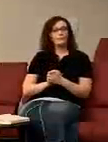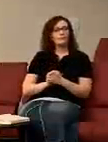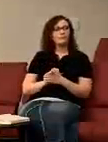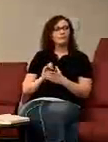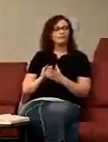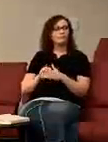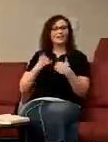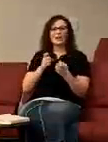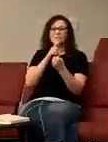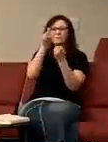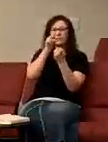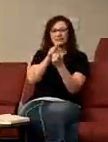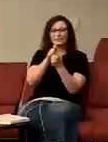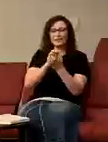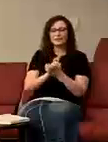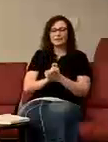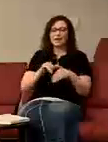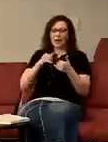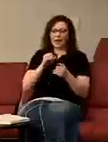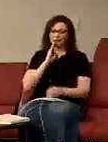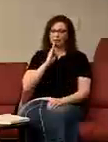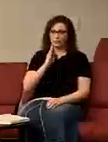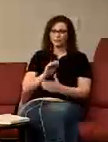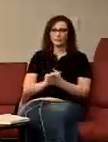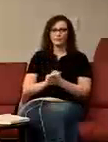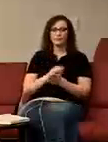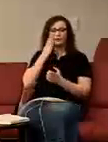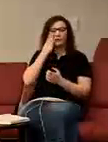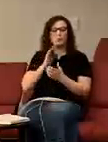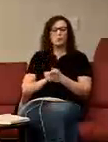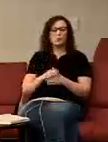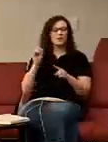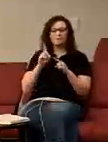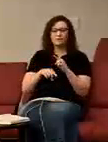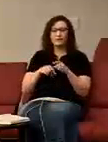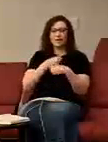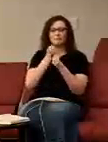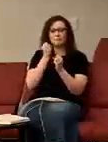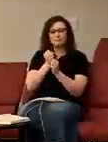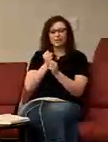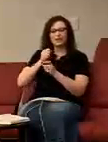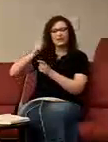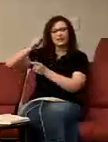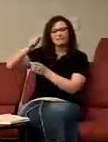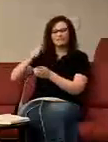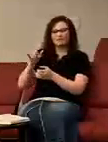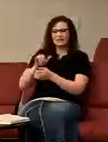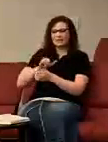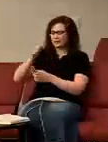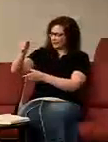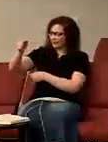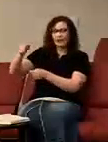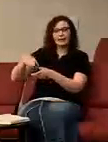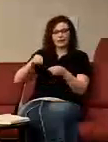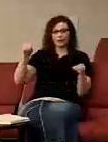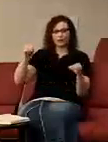be, you know, we can't even make something like a feather and make it fly. I mean,